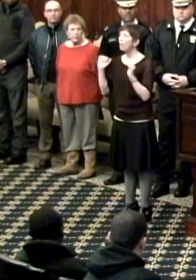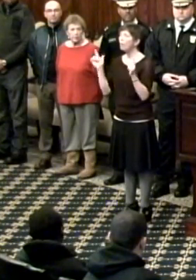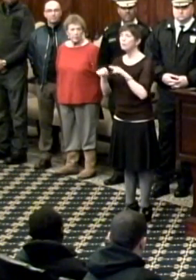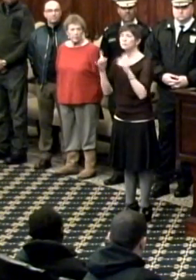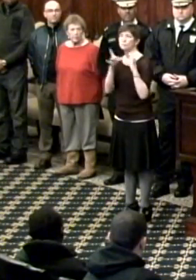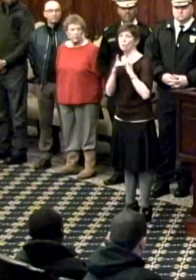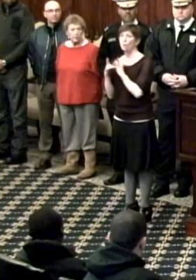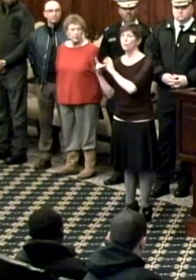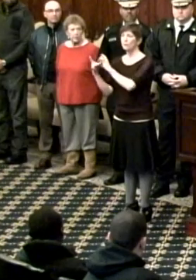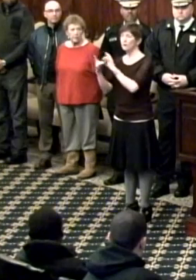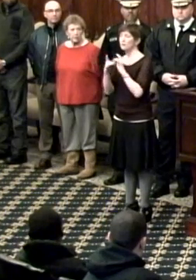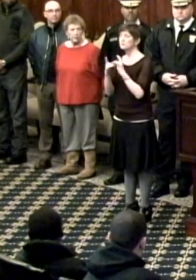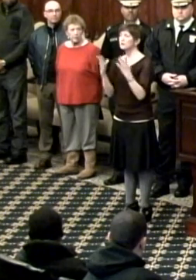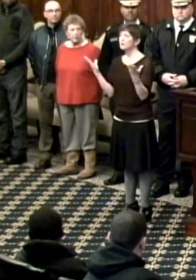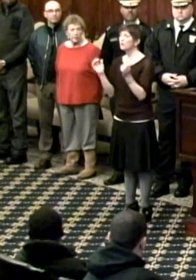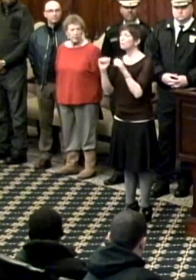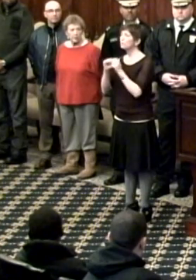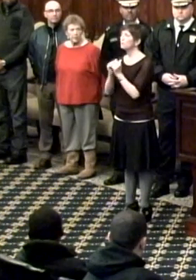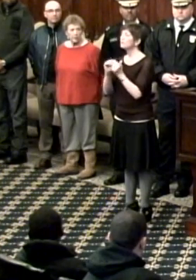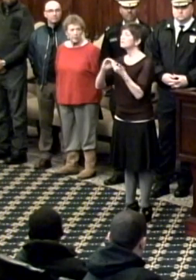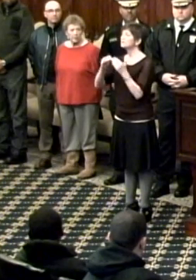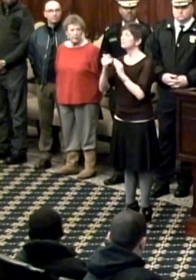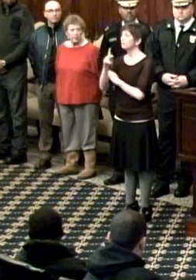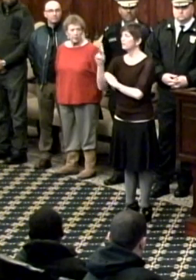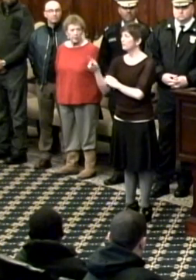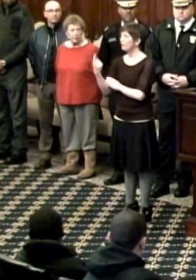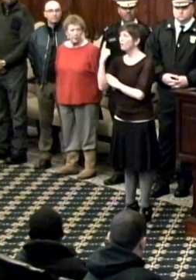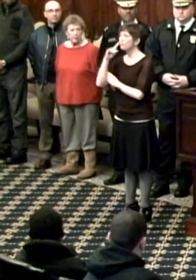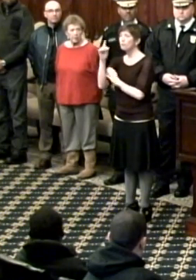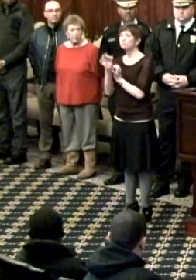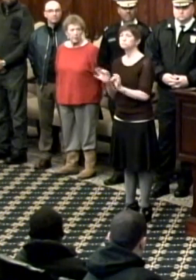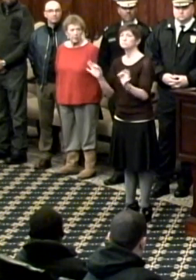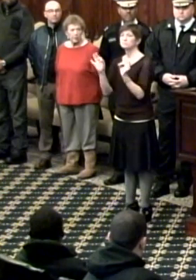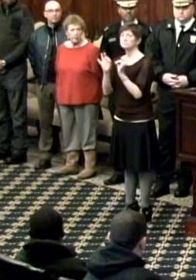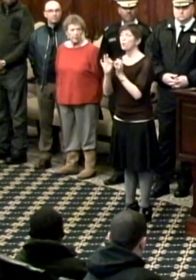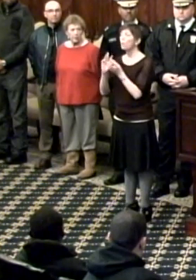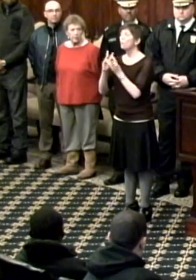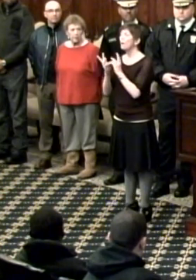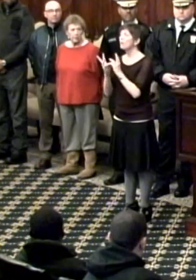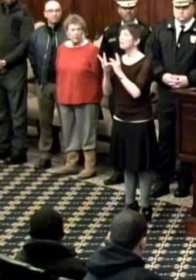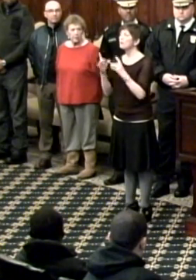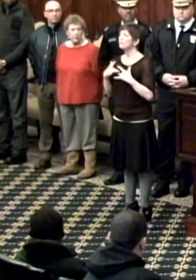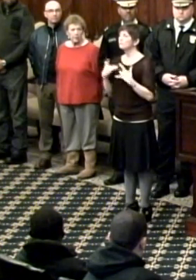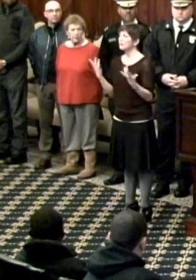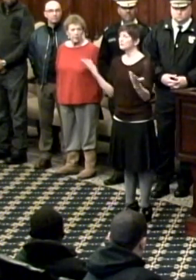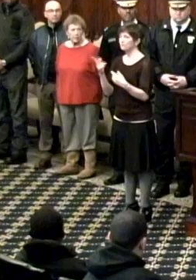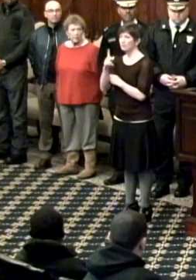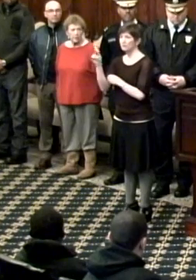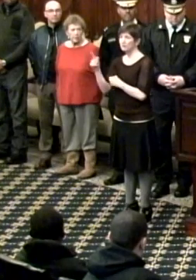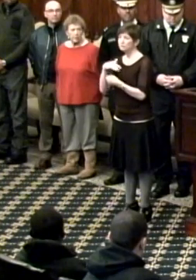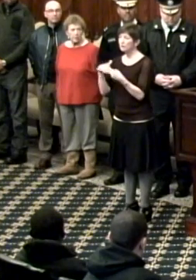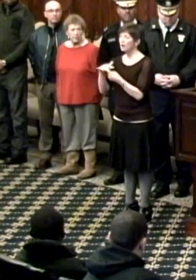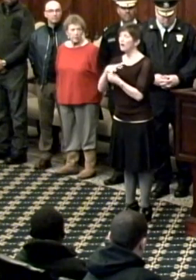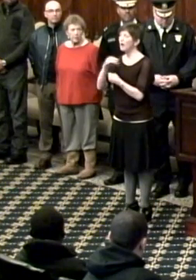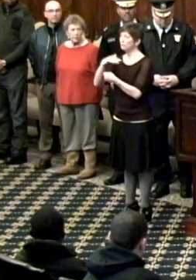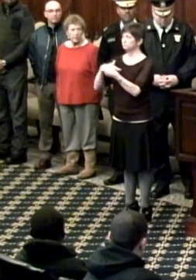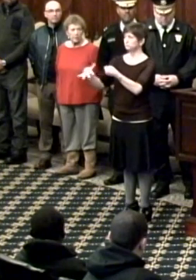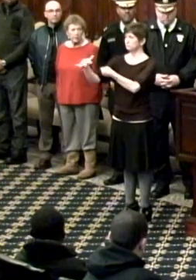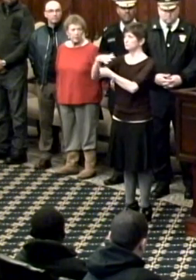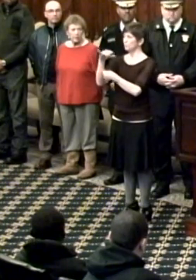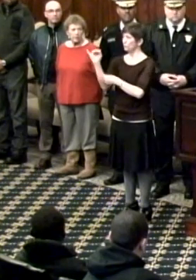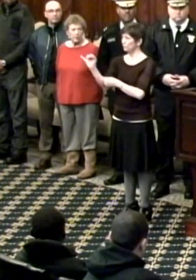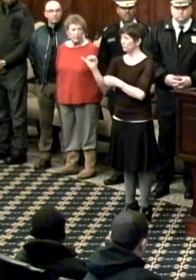coordination by the City of Philadelphia for significant weather events in Philadelphia and the Philadelphia